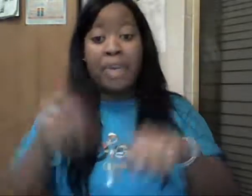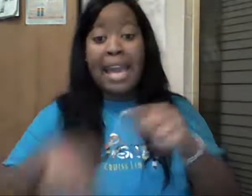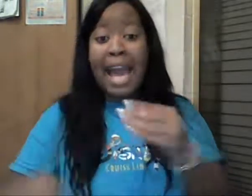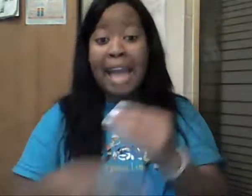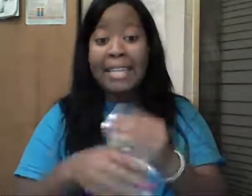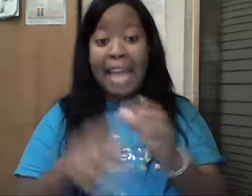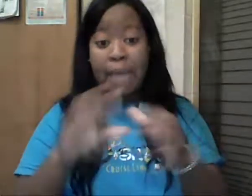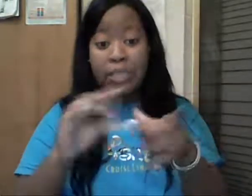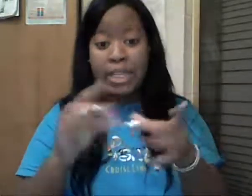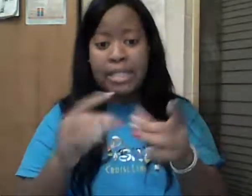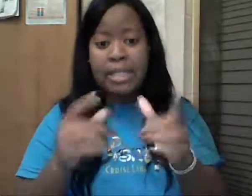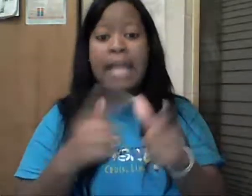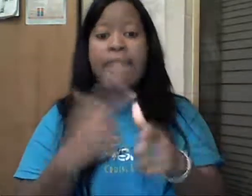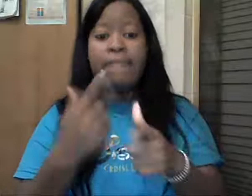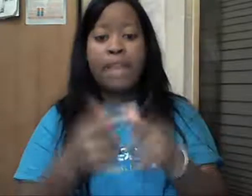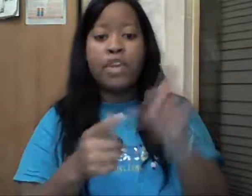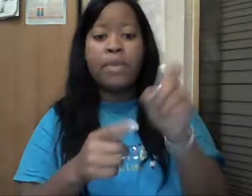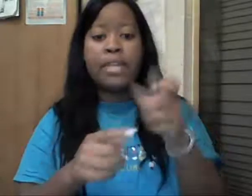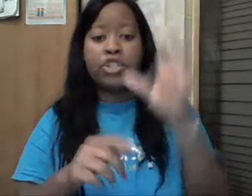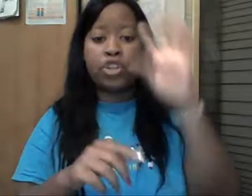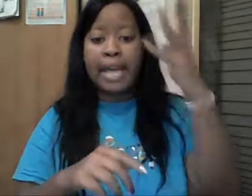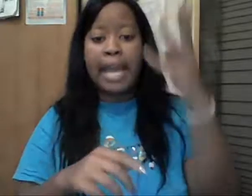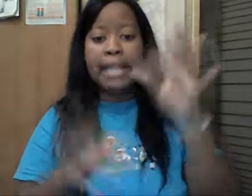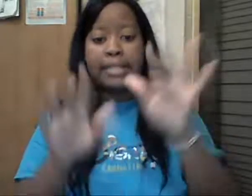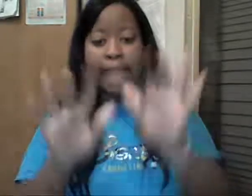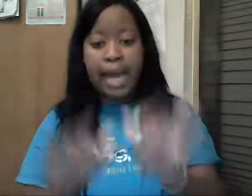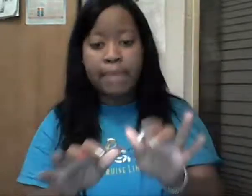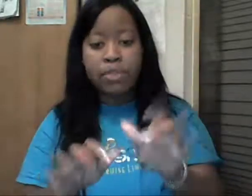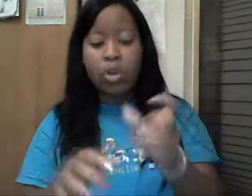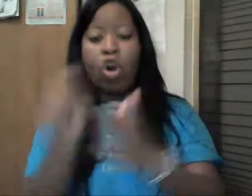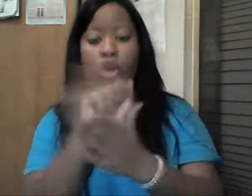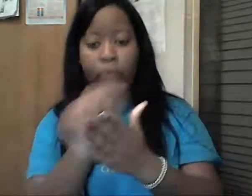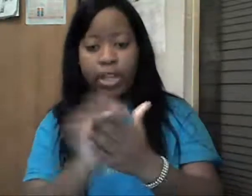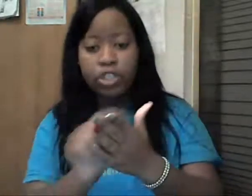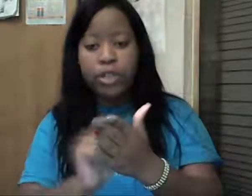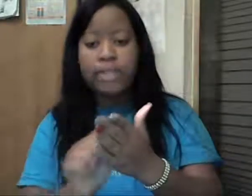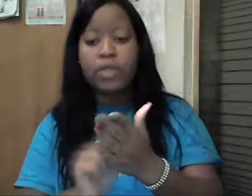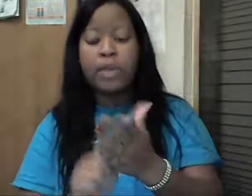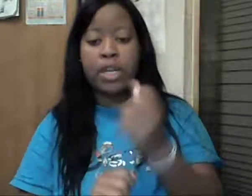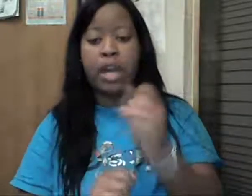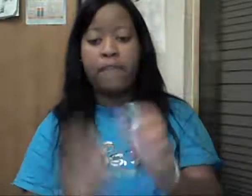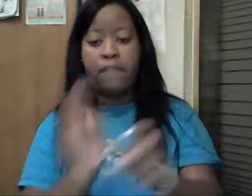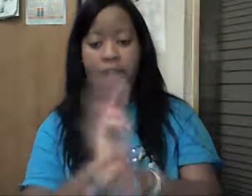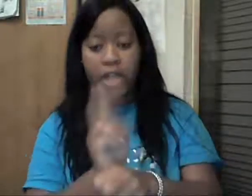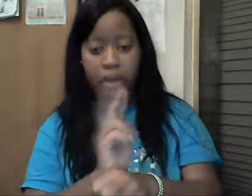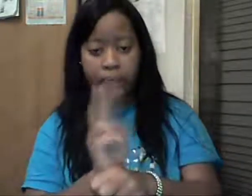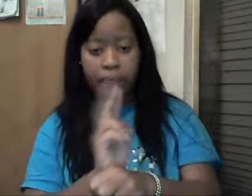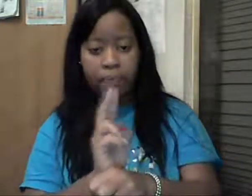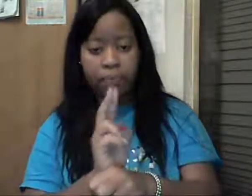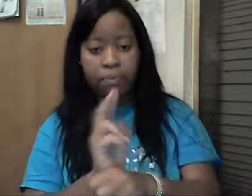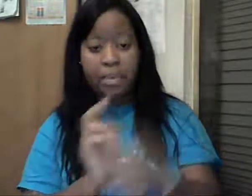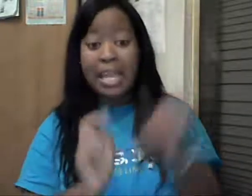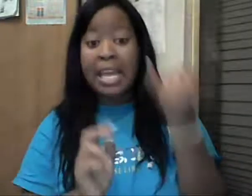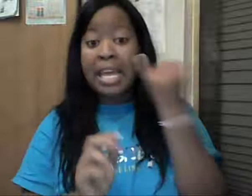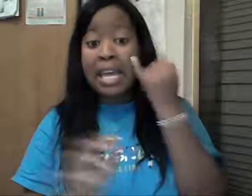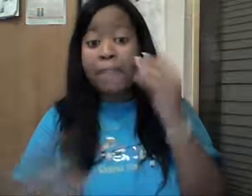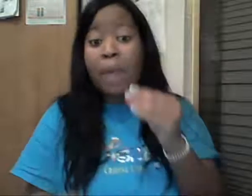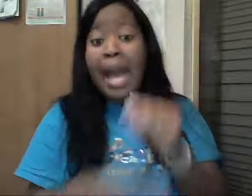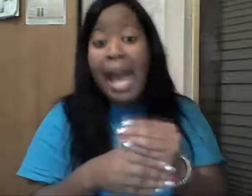can't add captions, then you need to create typed or written transcription of the video. If you